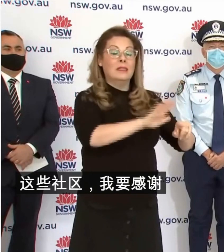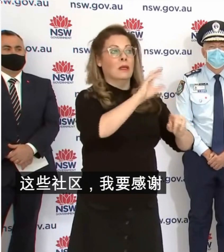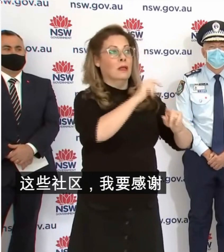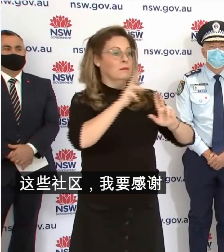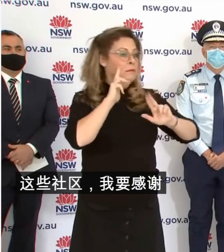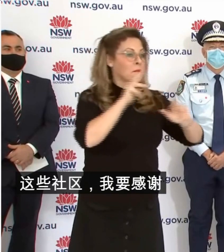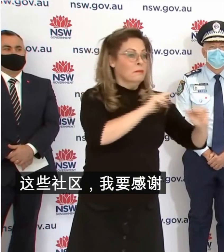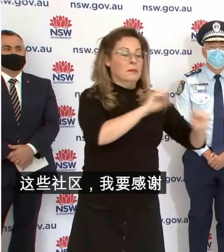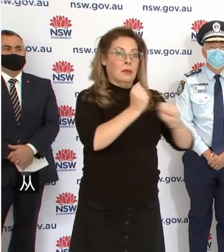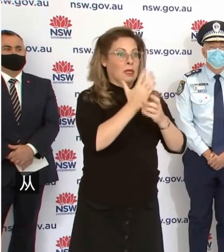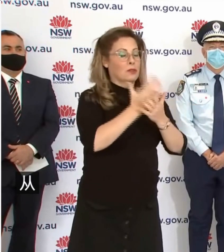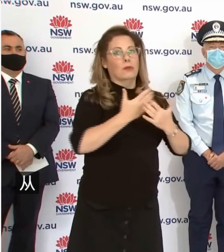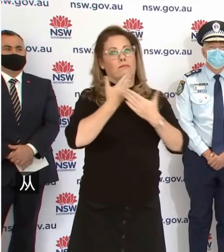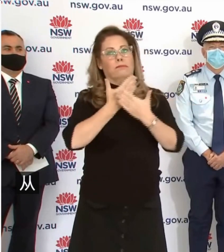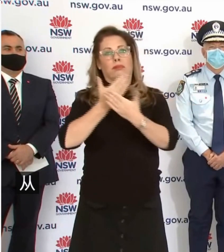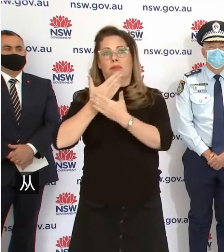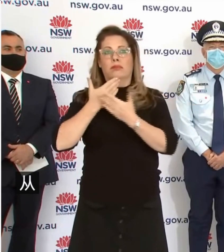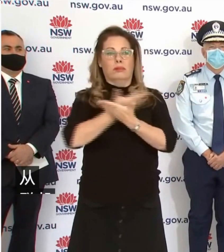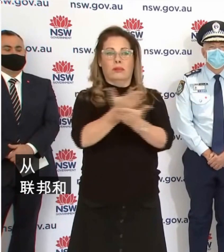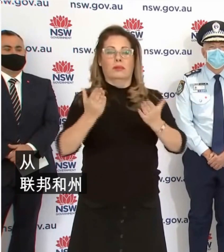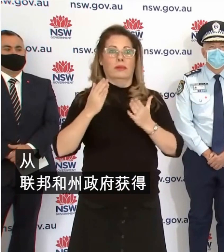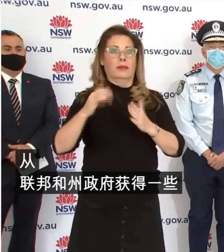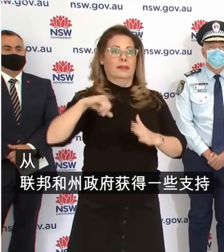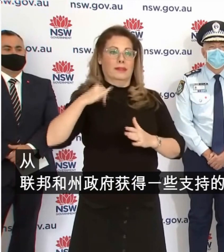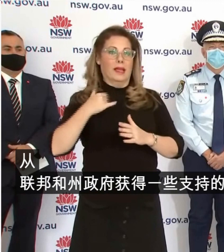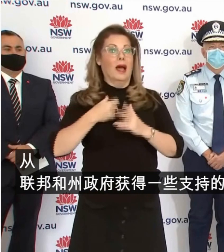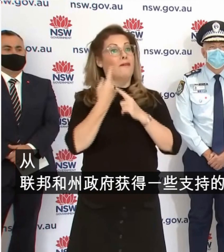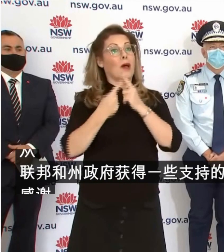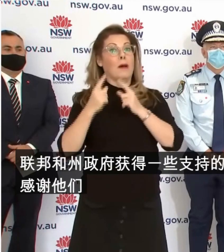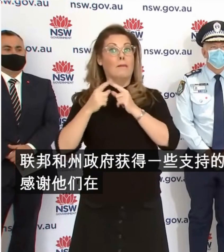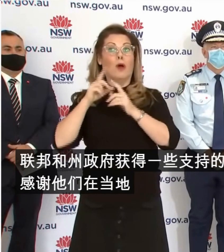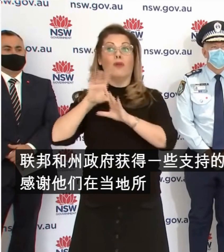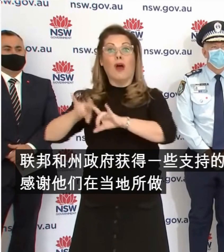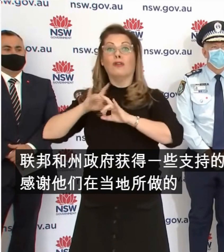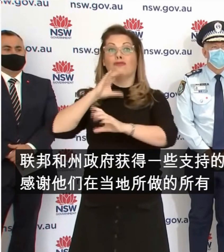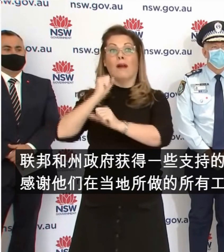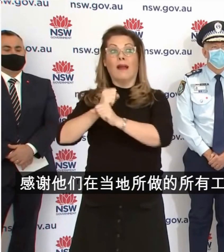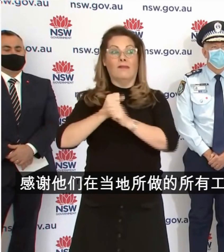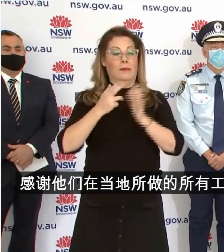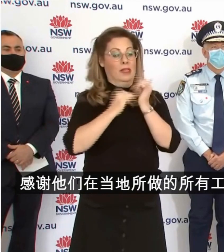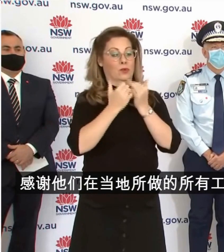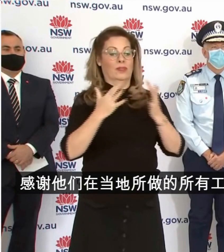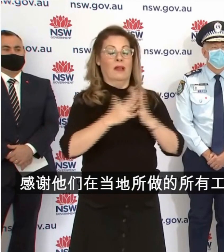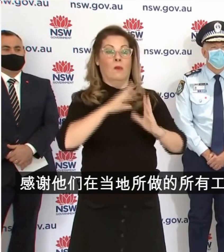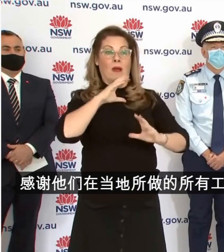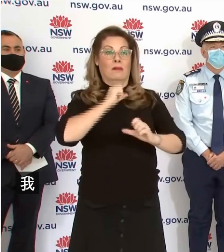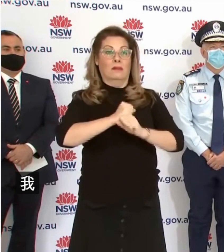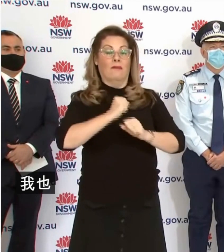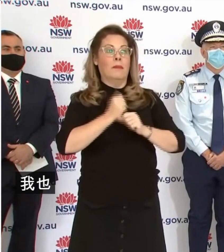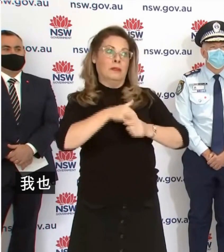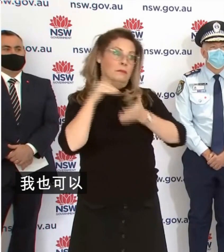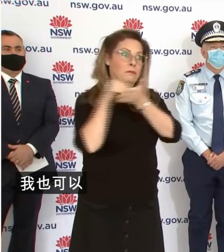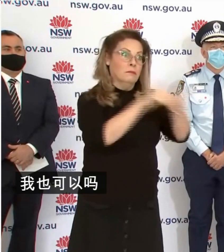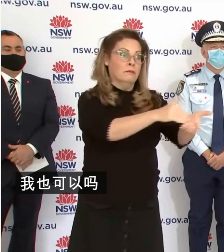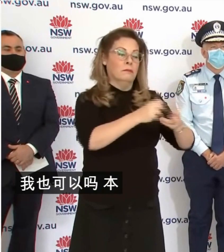you to the staff who have been receiving some support from the federal and state governments, and we appreciate all the work they're doing on the ground. Can